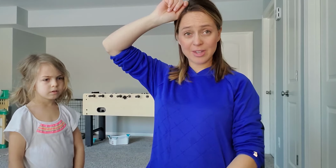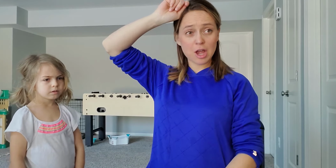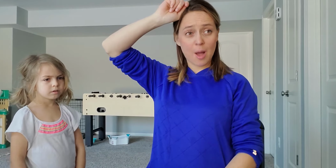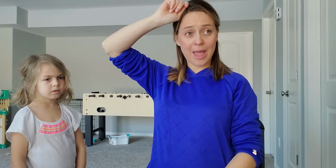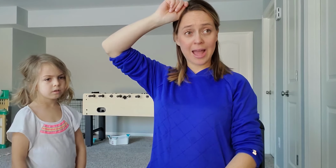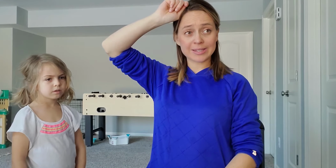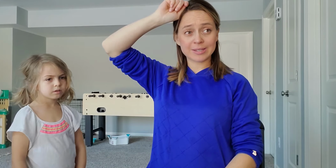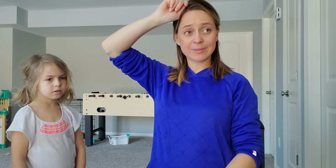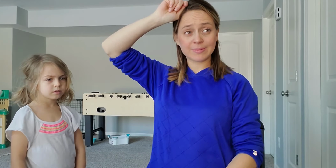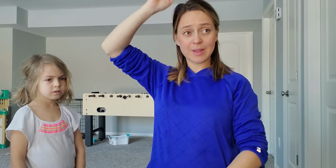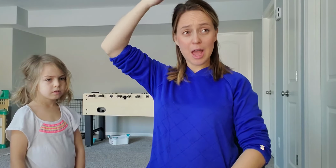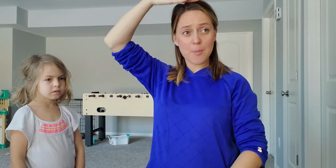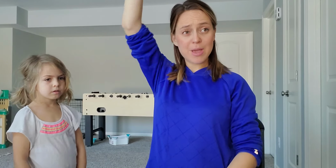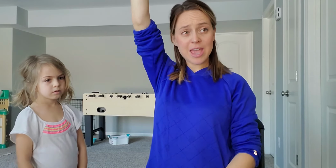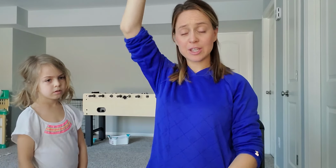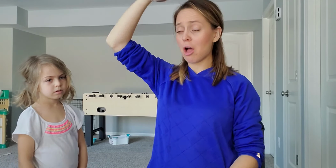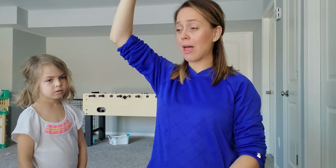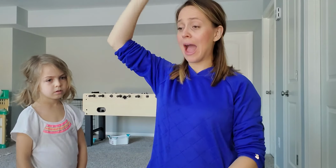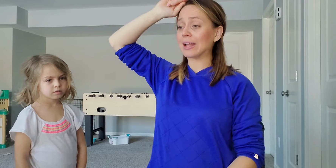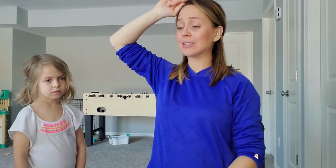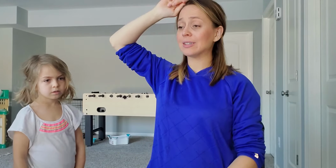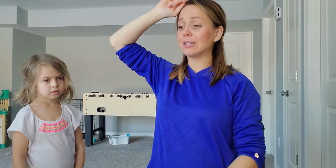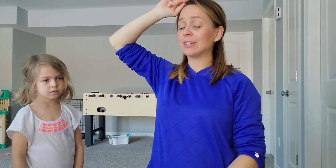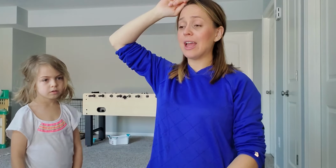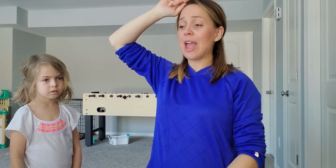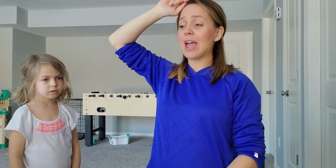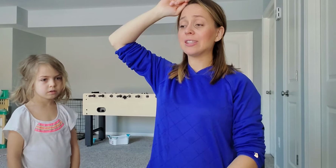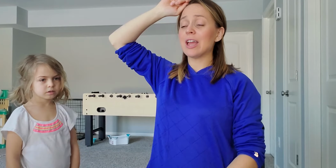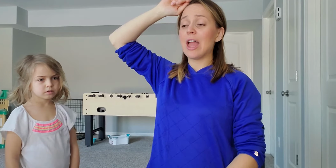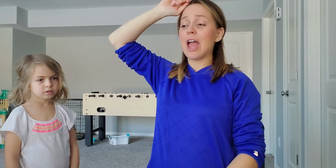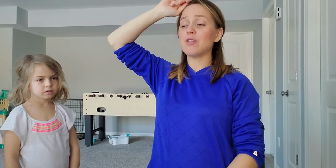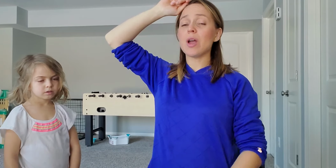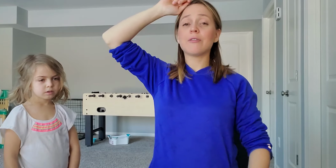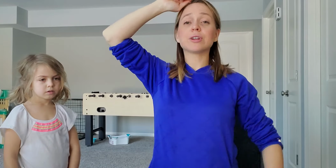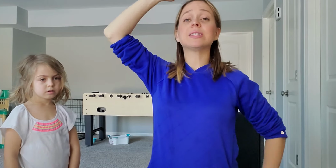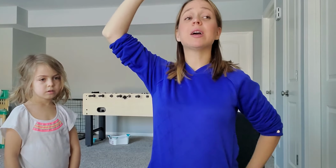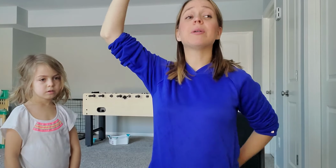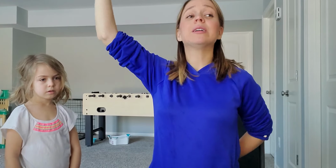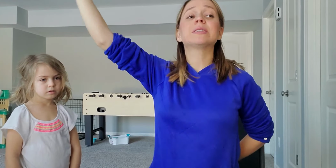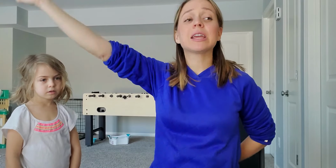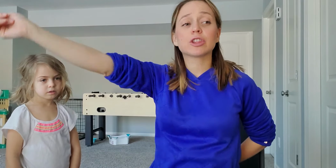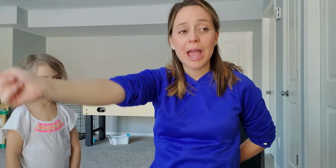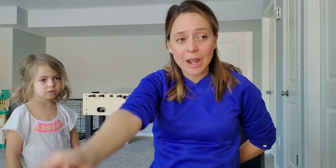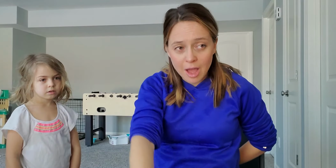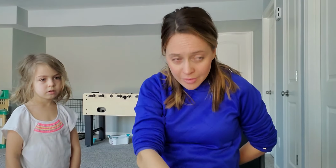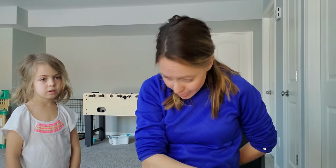top hat, a big tall hat. And have you ever seen them take their hat off and bow?